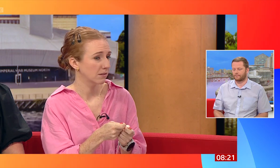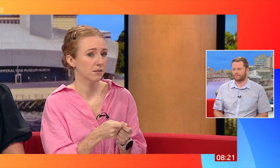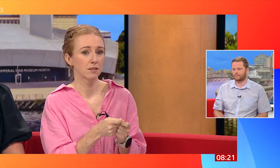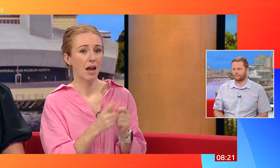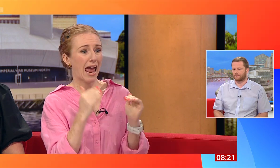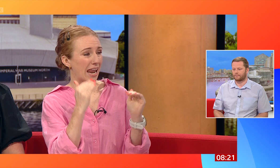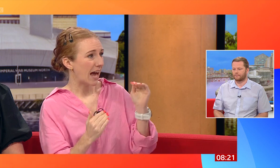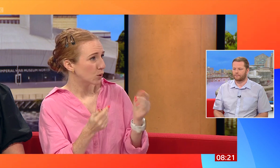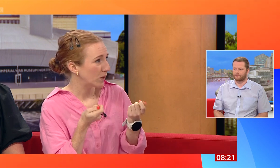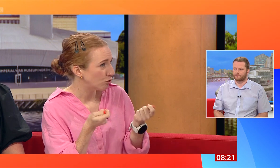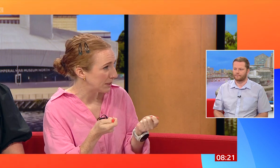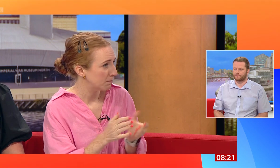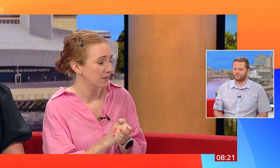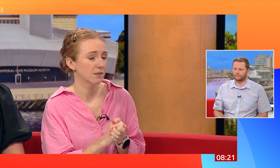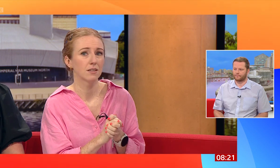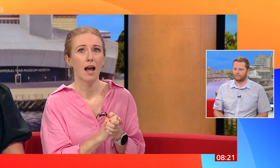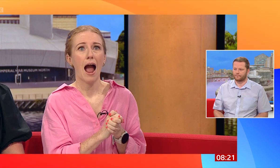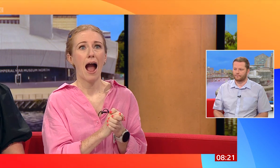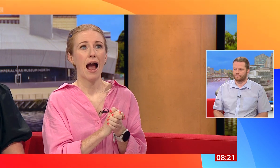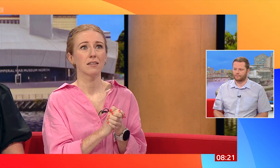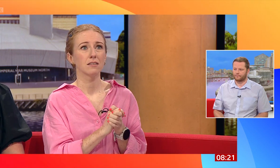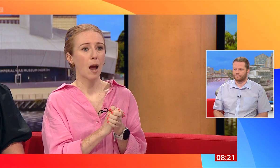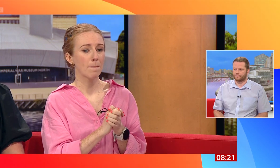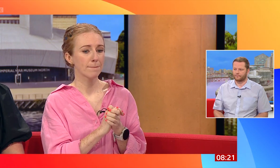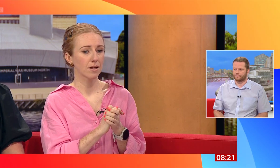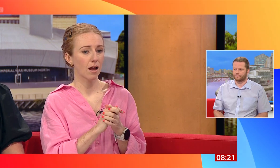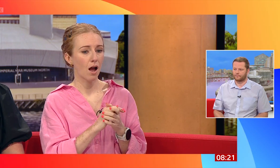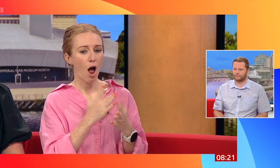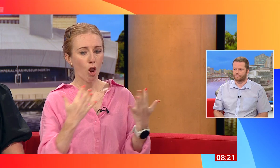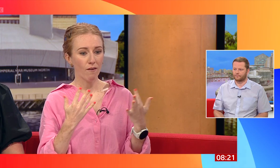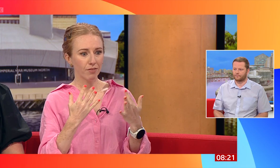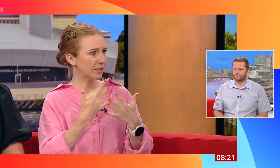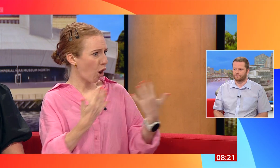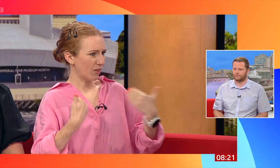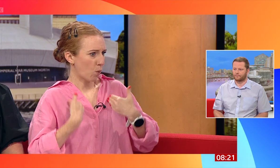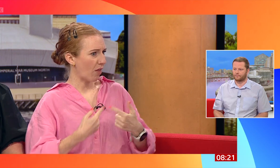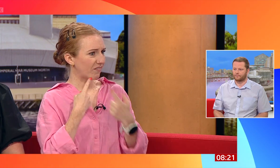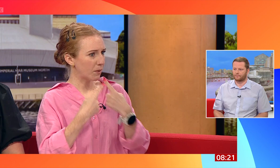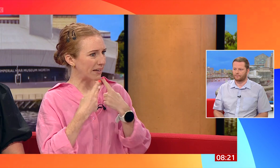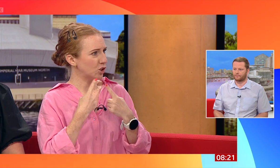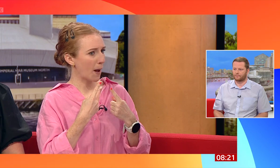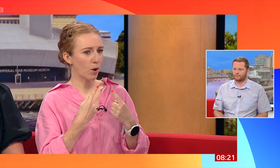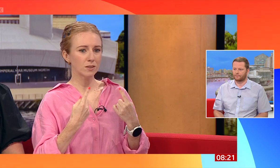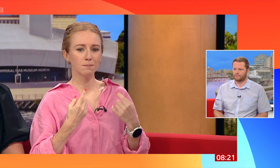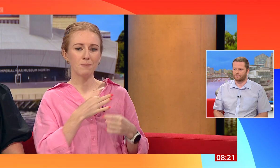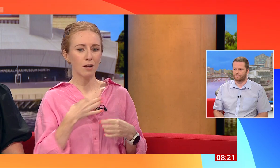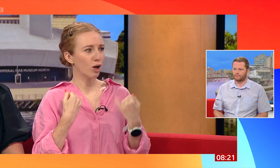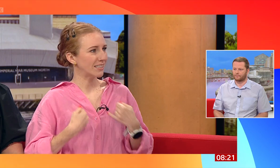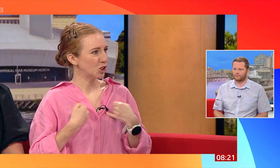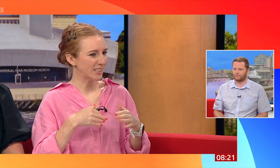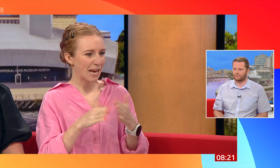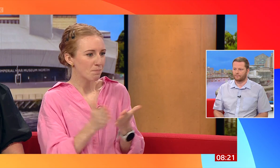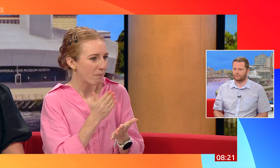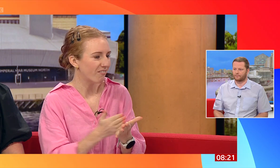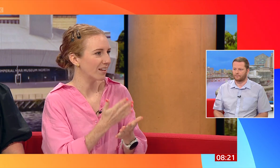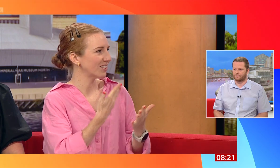misdiagnosis, late treatment, low standards of treatment. So there's a wealth of information